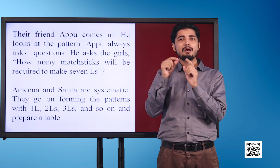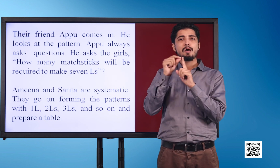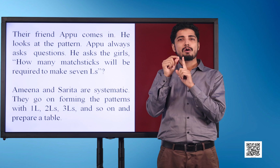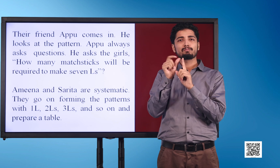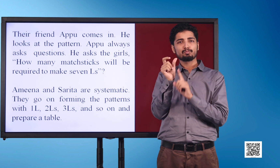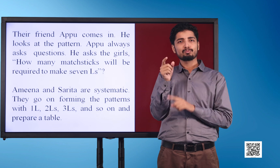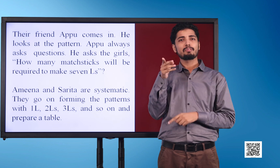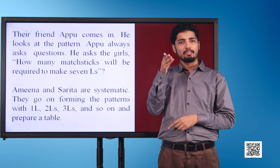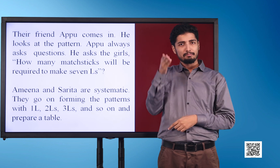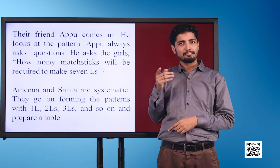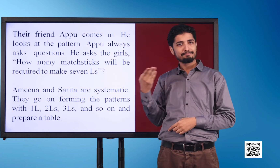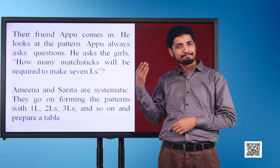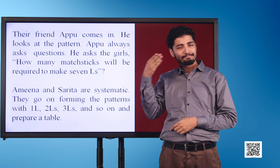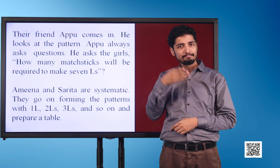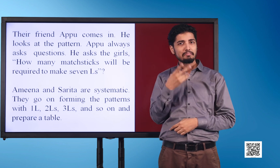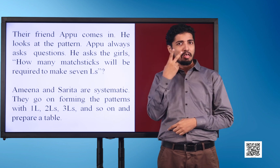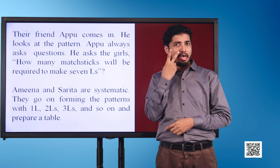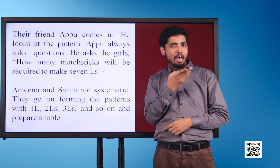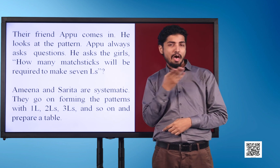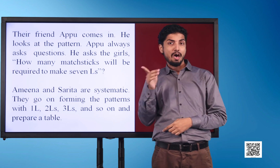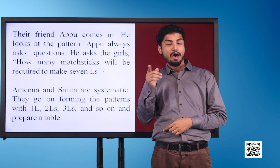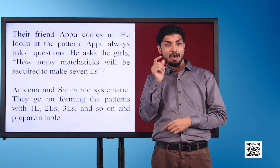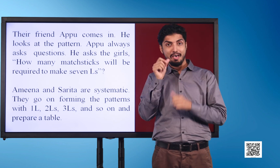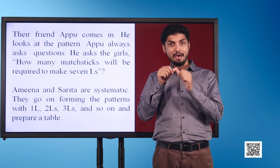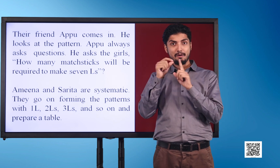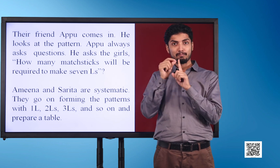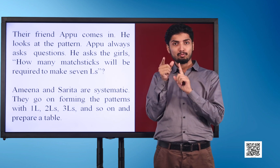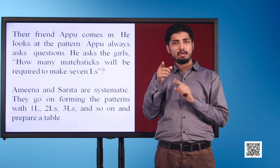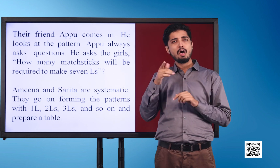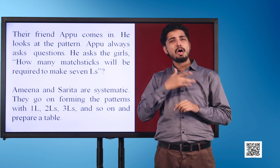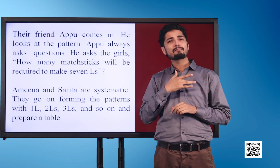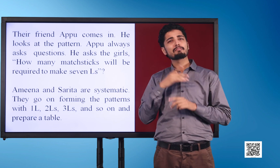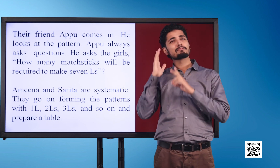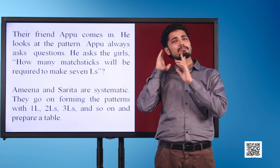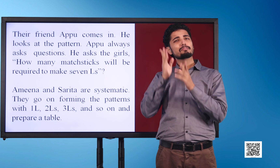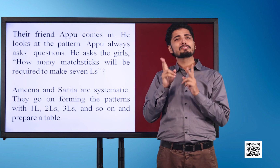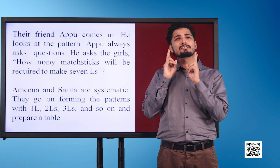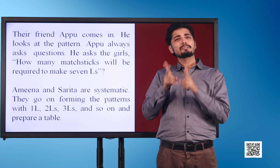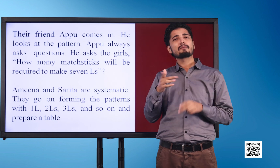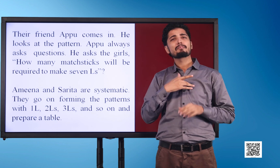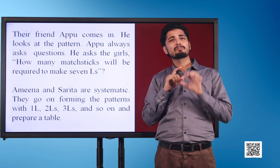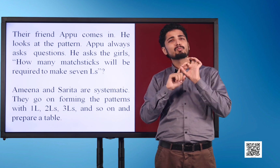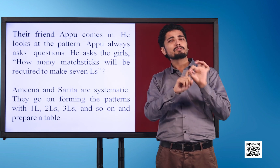questions. He asks the girls, how many matchsticks will be required to make 7